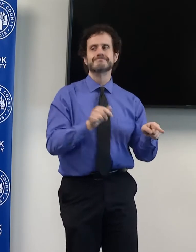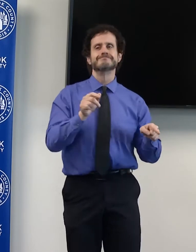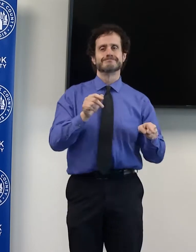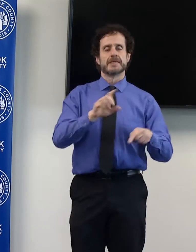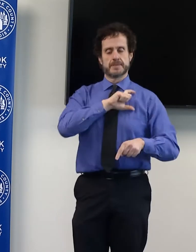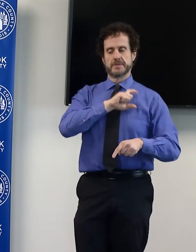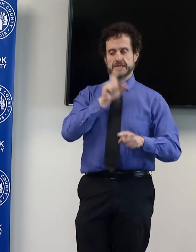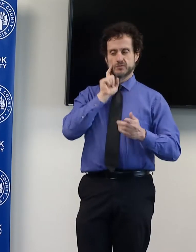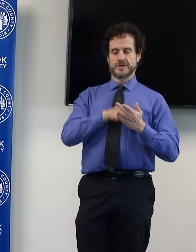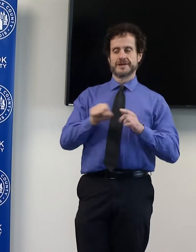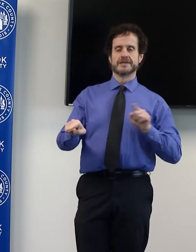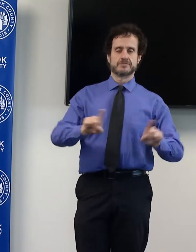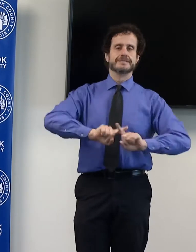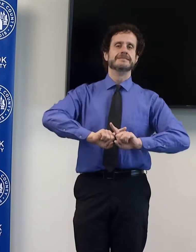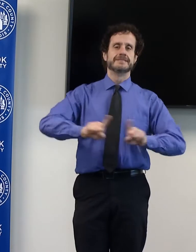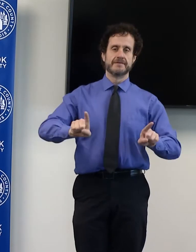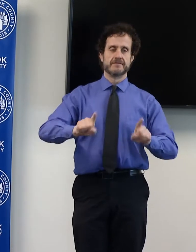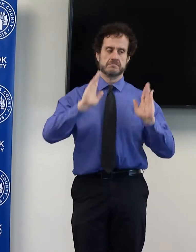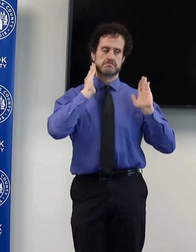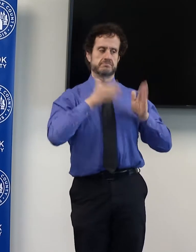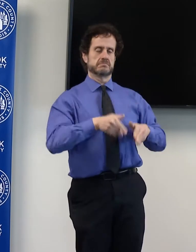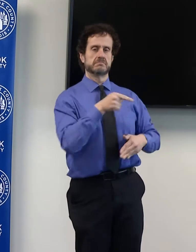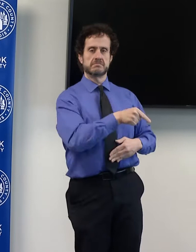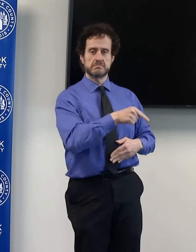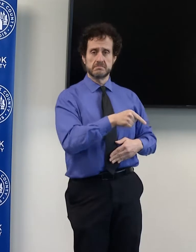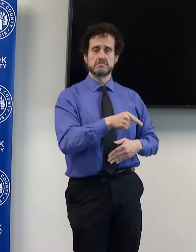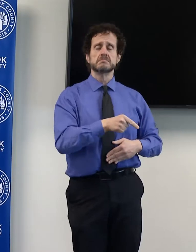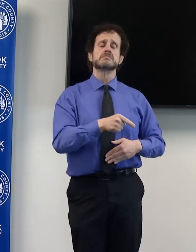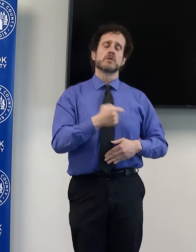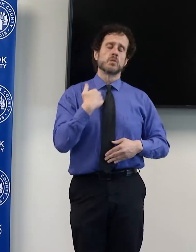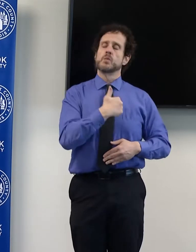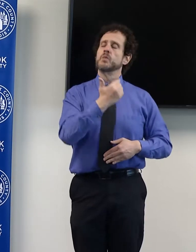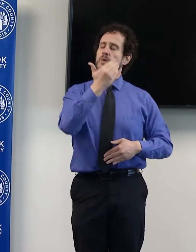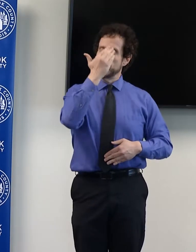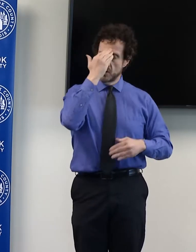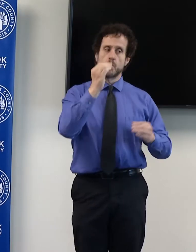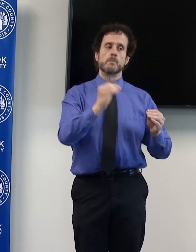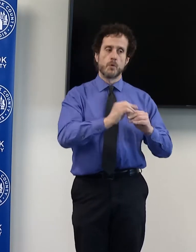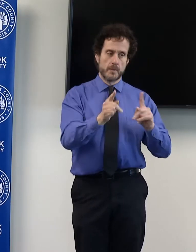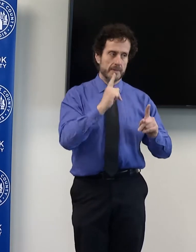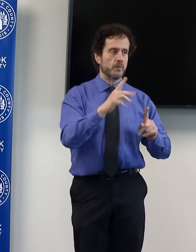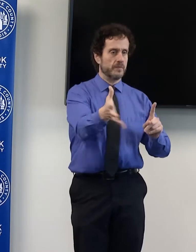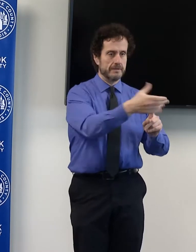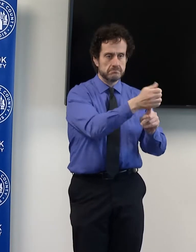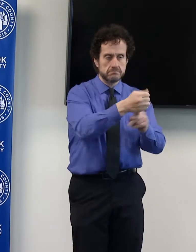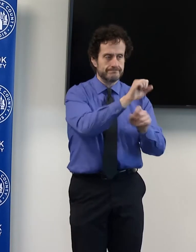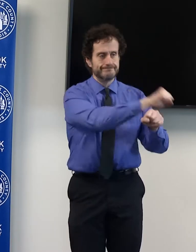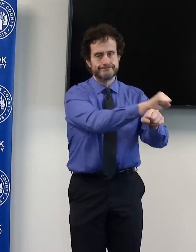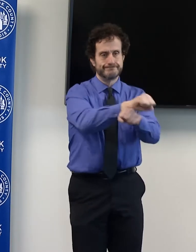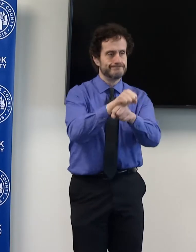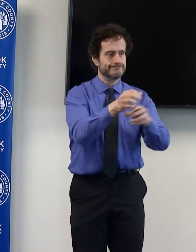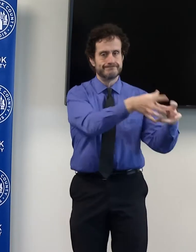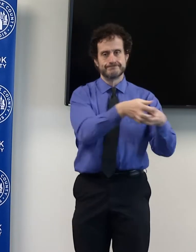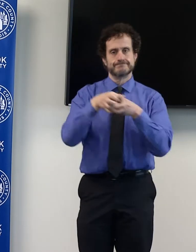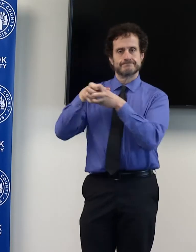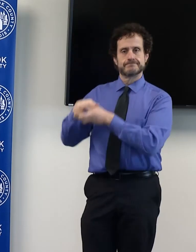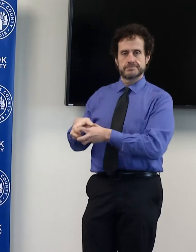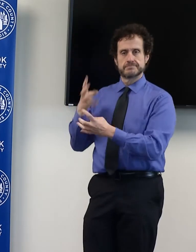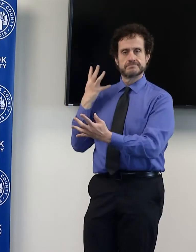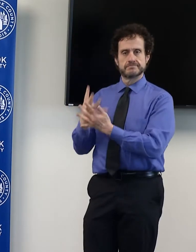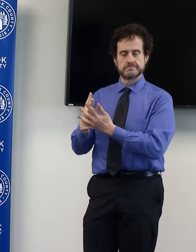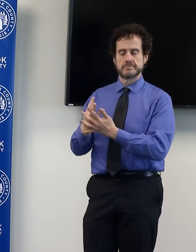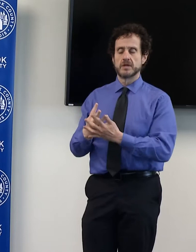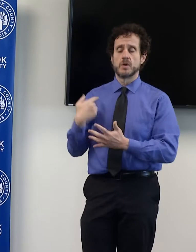result of this is going to be more people taken into custody. That's the other hat I wear as well. We know there's been